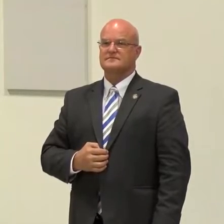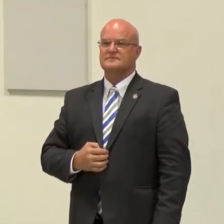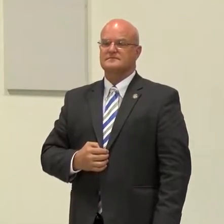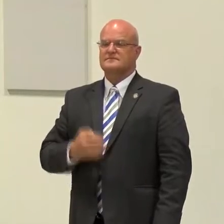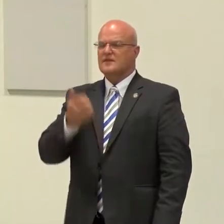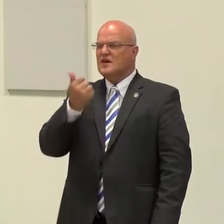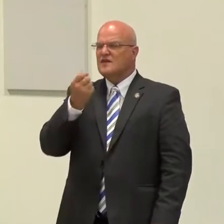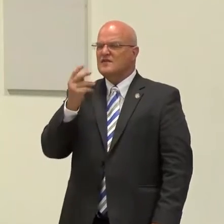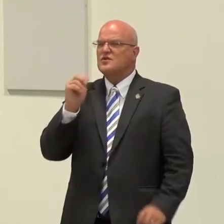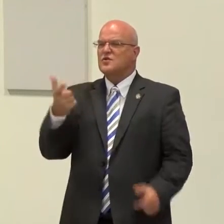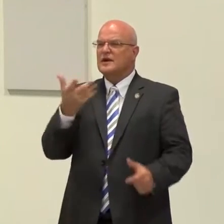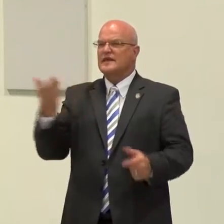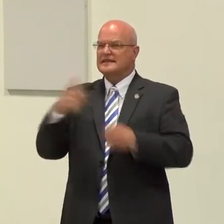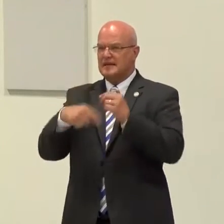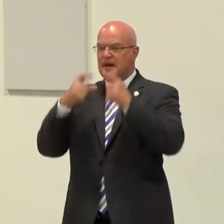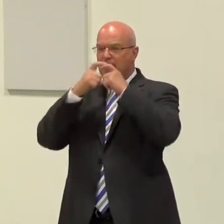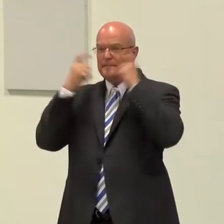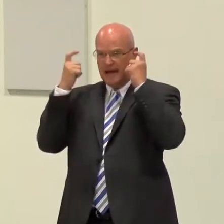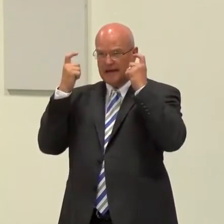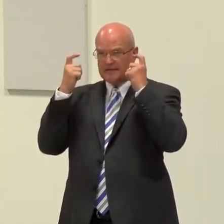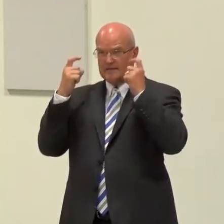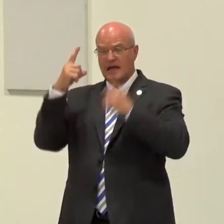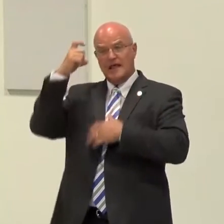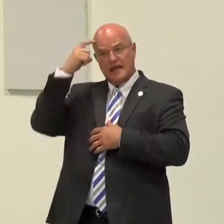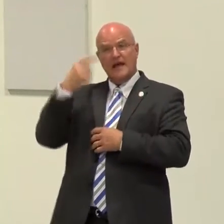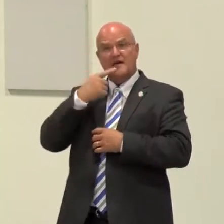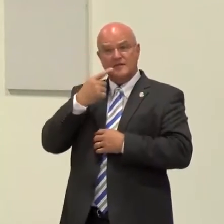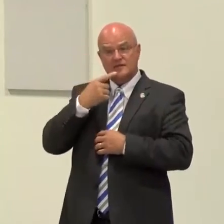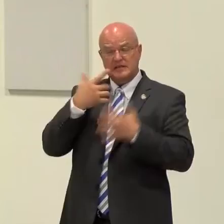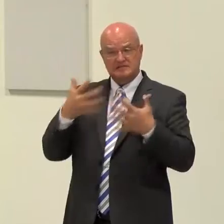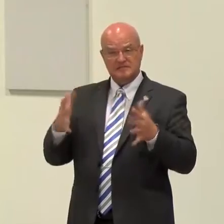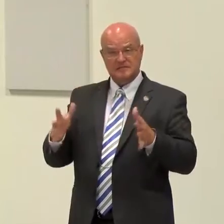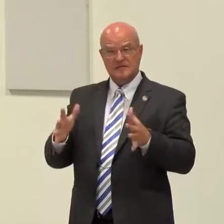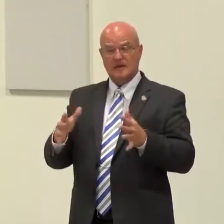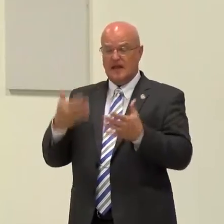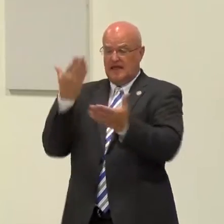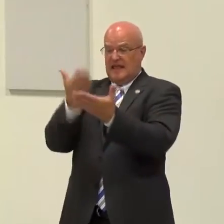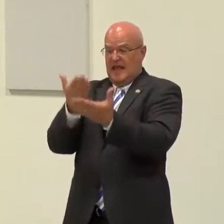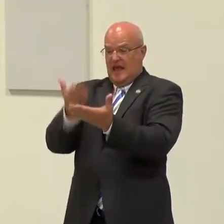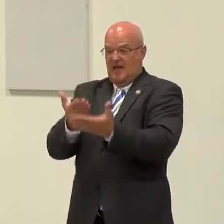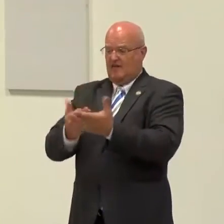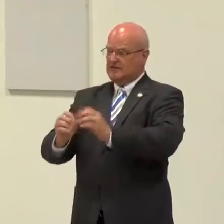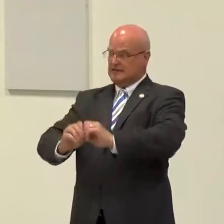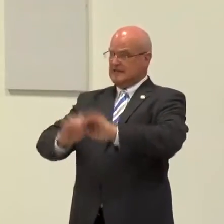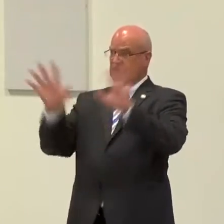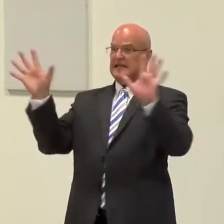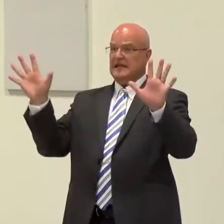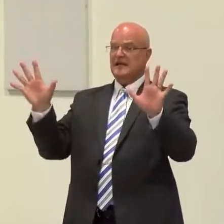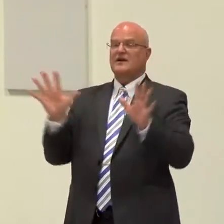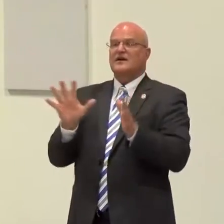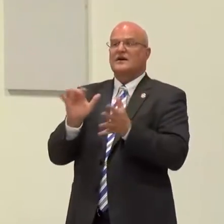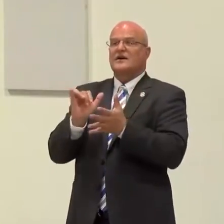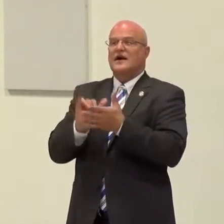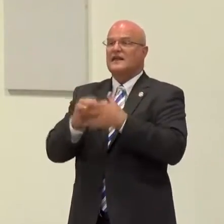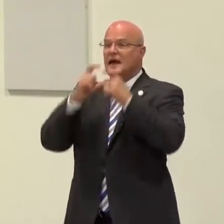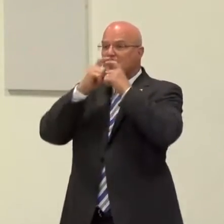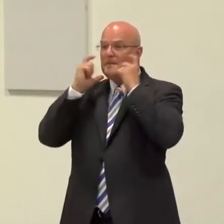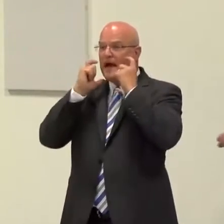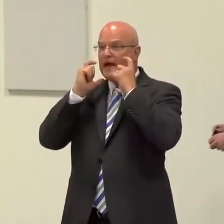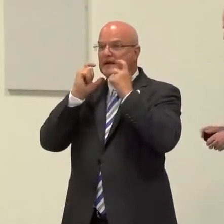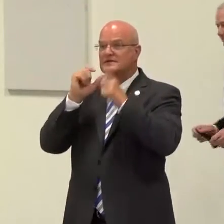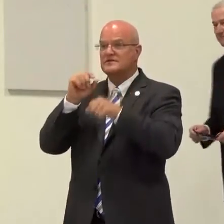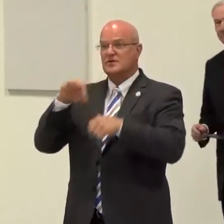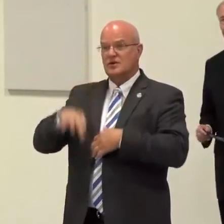A couple quick things to say about masks. As the governor said, the evidence is very clear that masks are